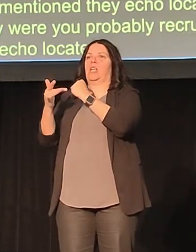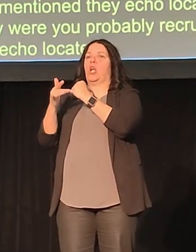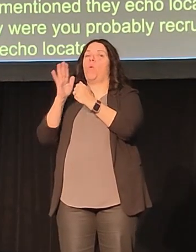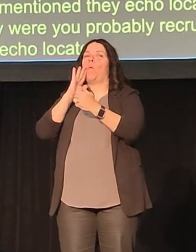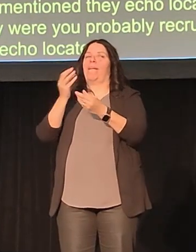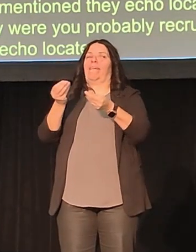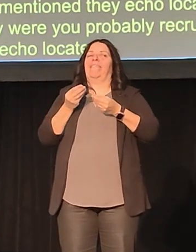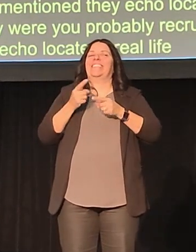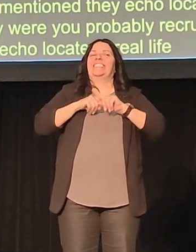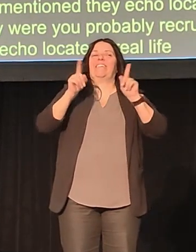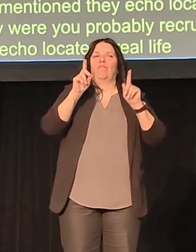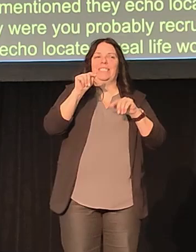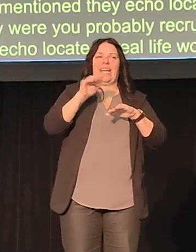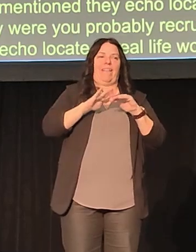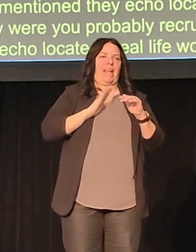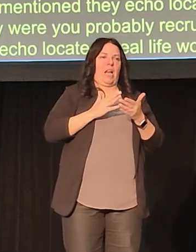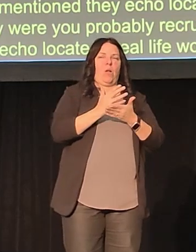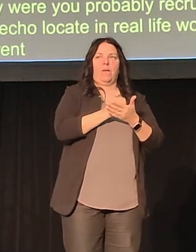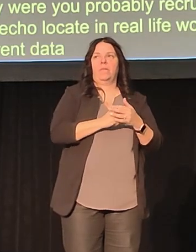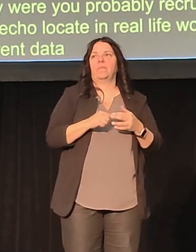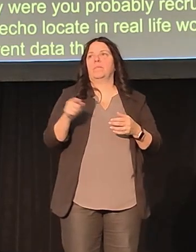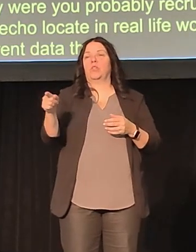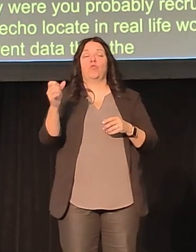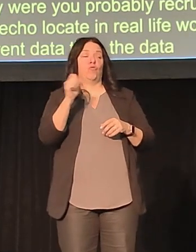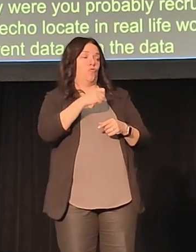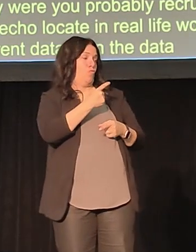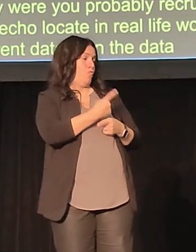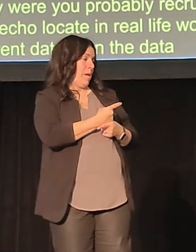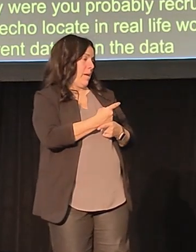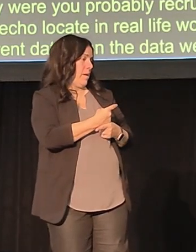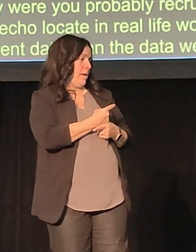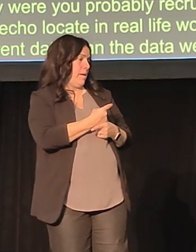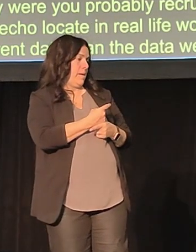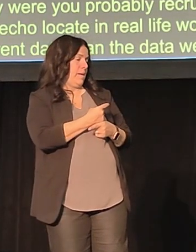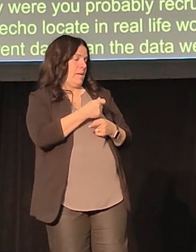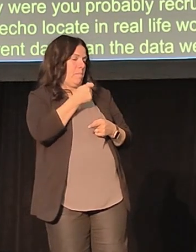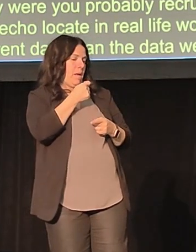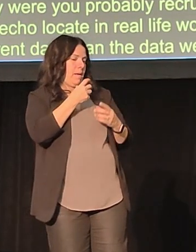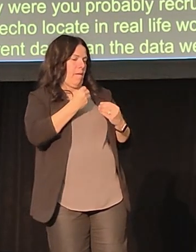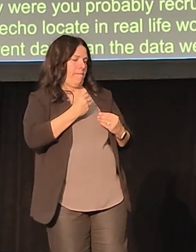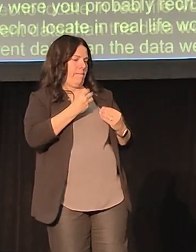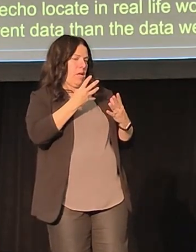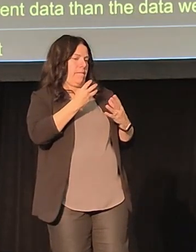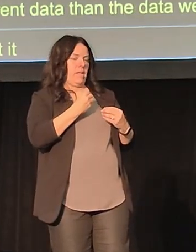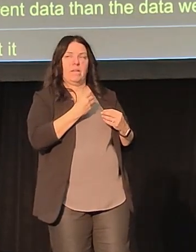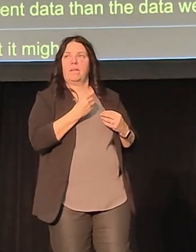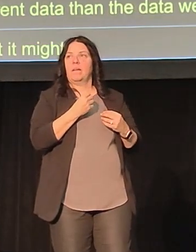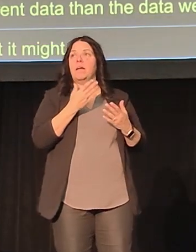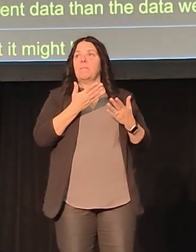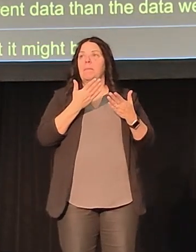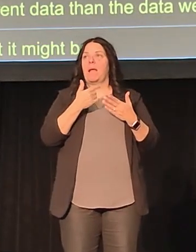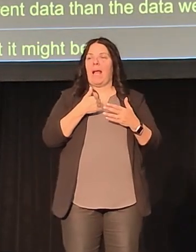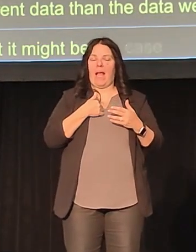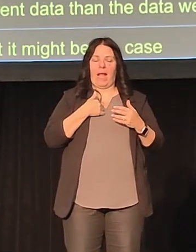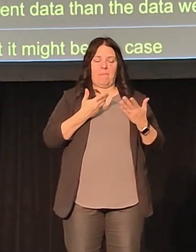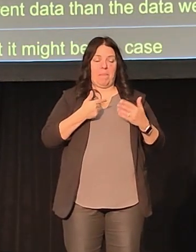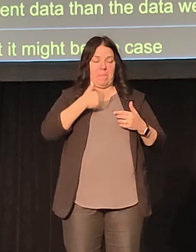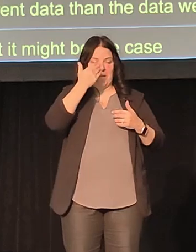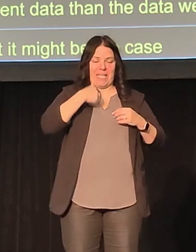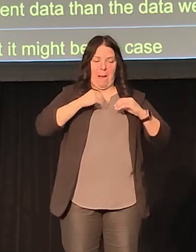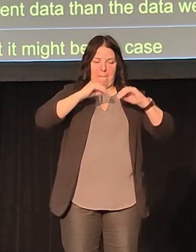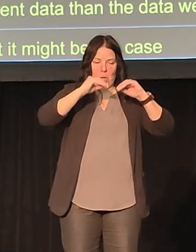got. Right, and it might be the case there are certain strategies that, I don't know, I think it's because I keep moving the